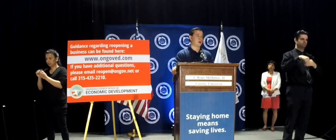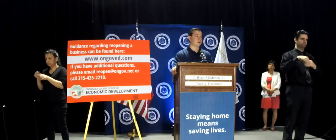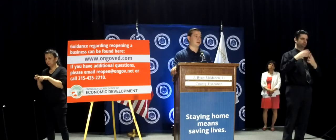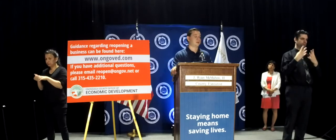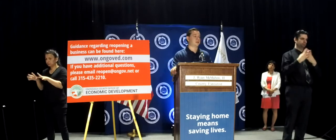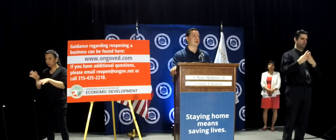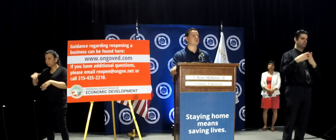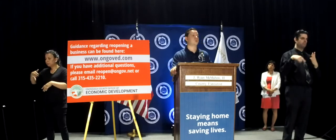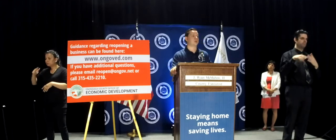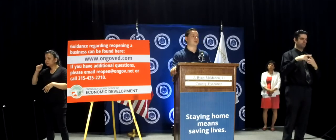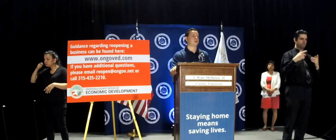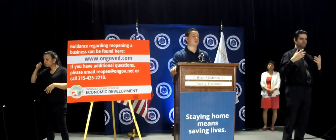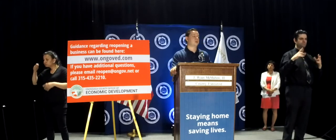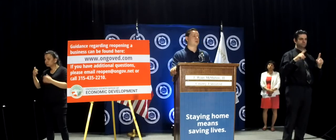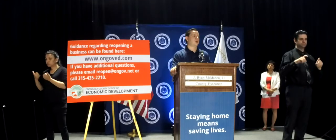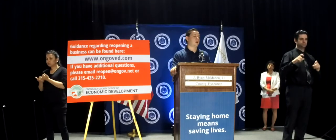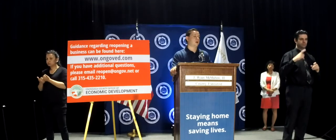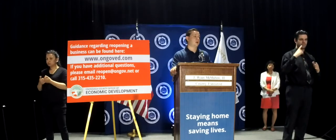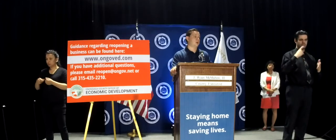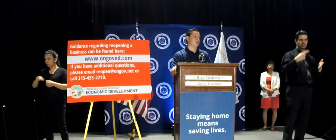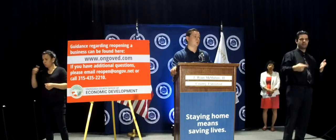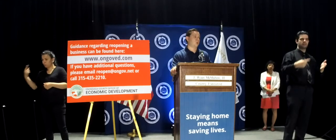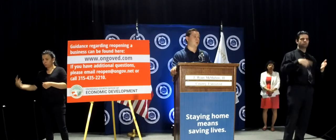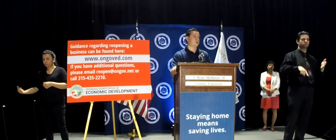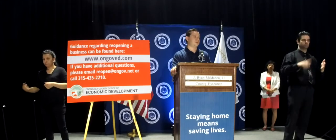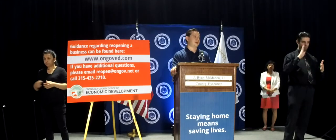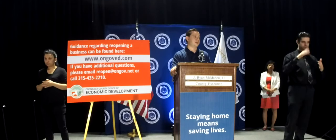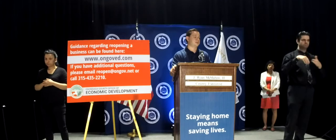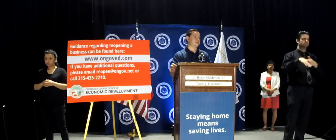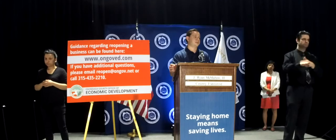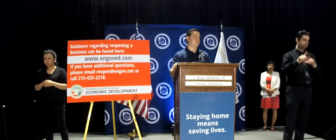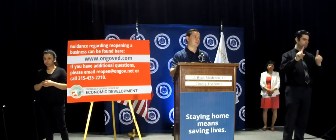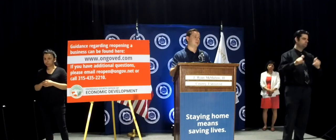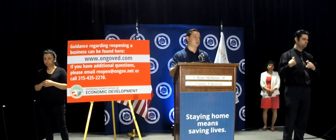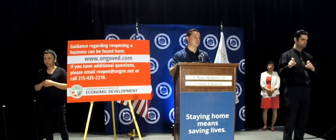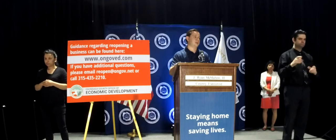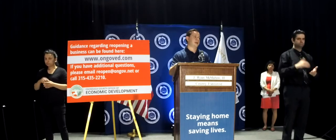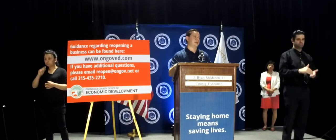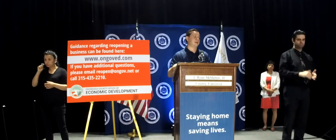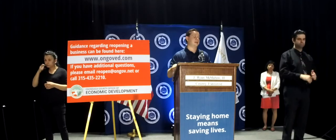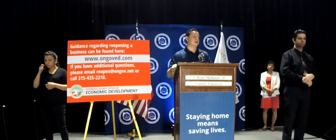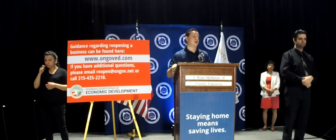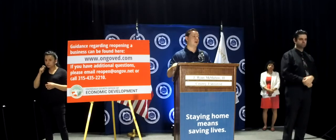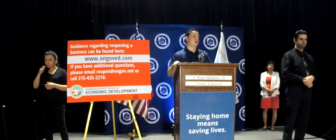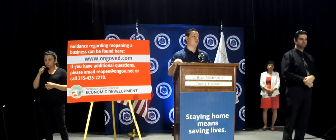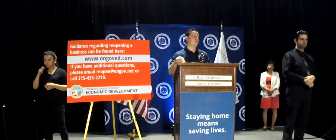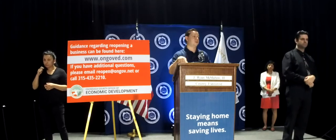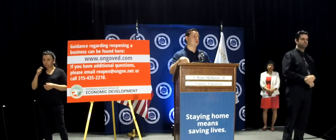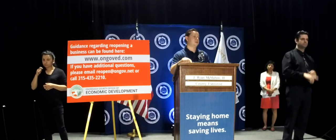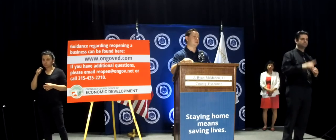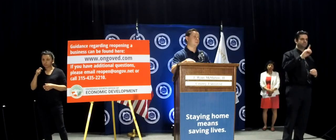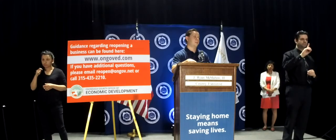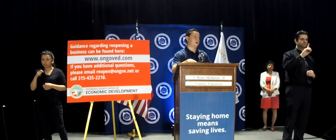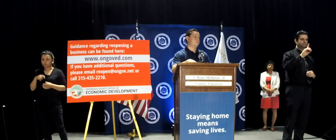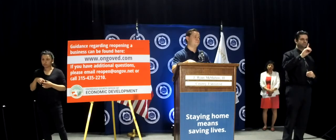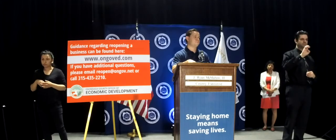jails, I think, next week. And we're going to test the deputies and any of